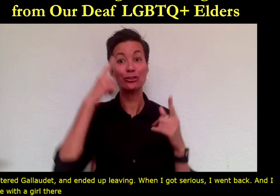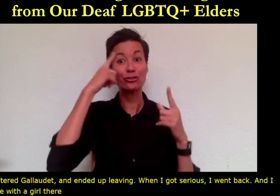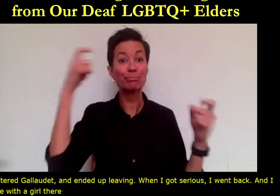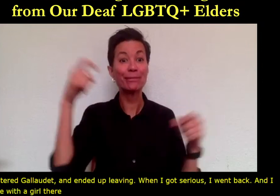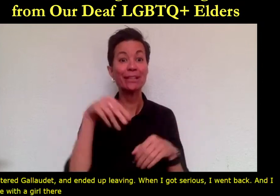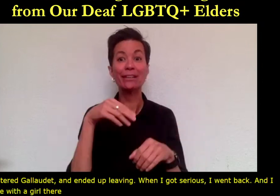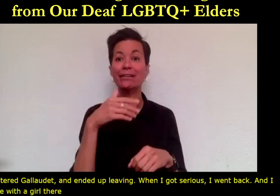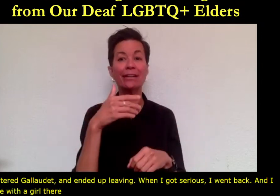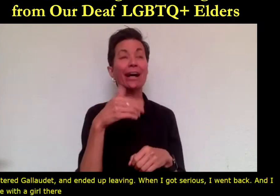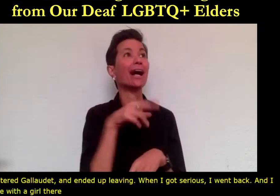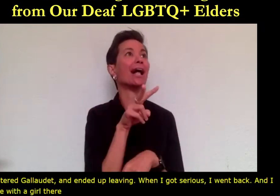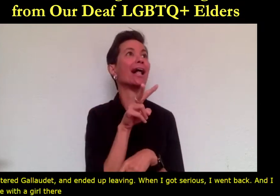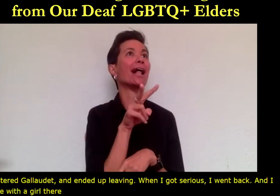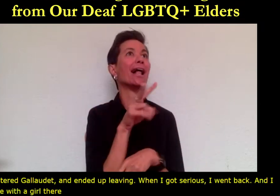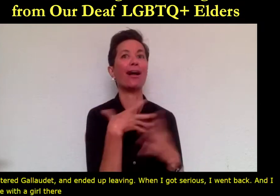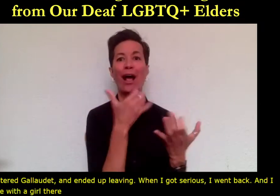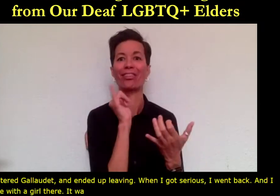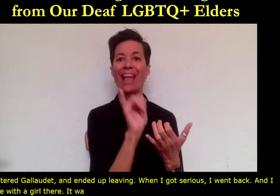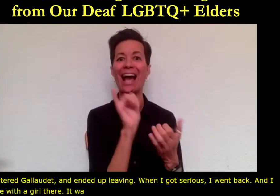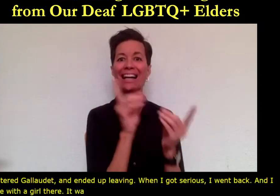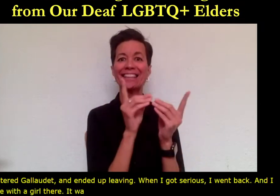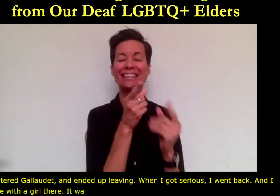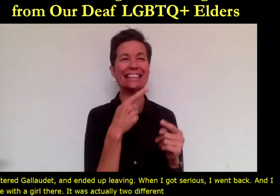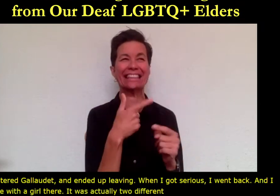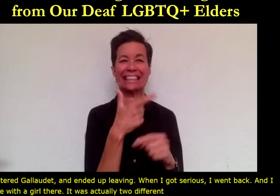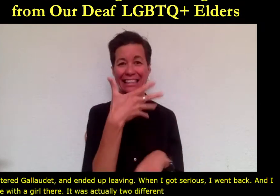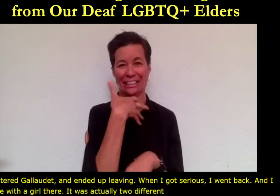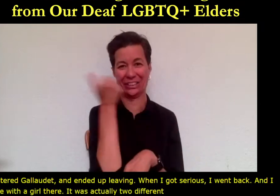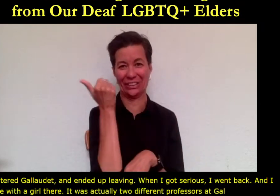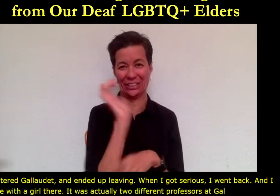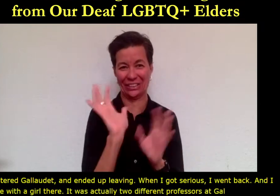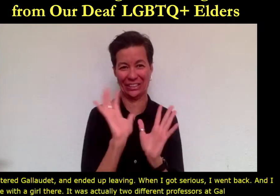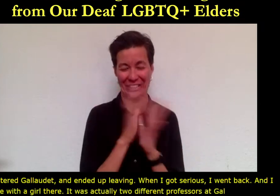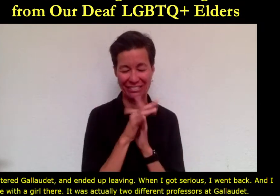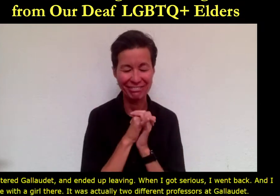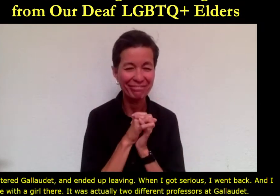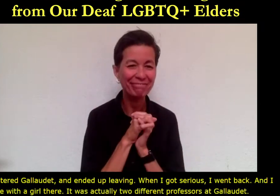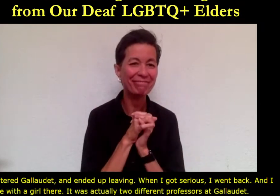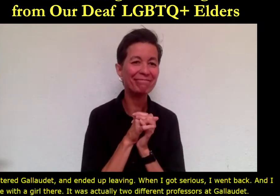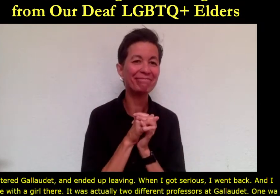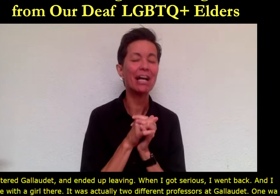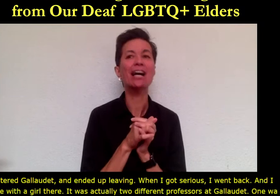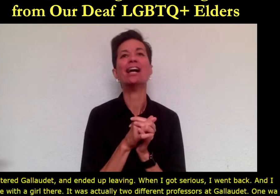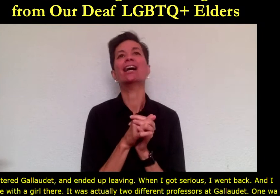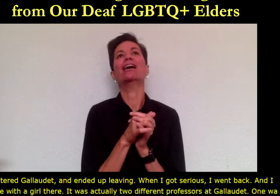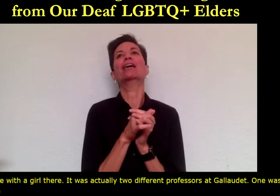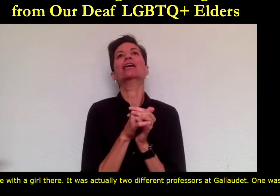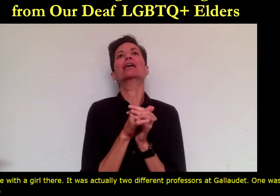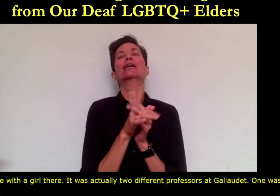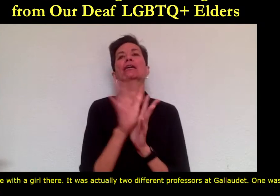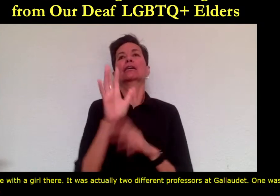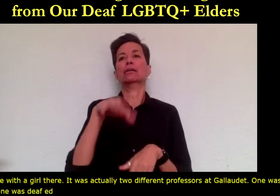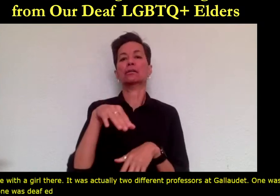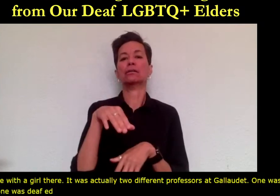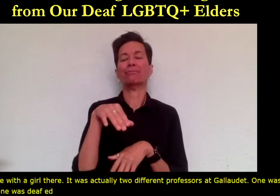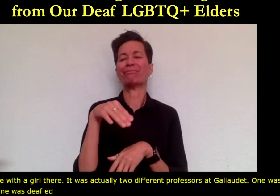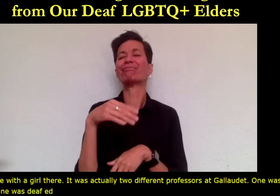and i just i wanted to date them you i couldn't of course but i wanted to do